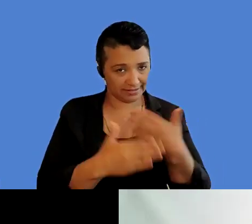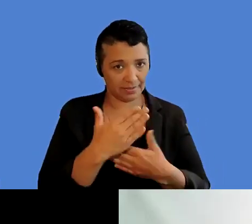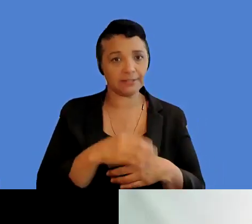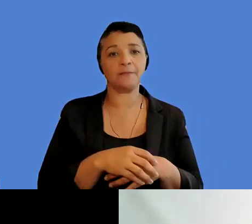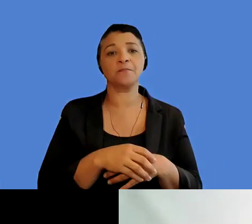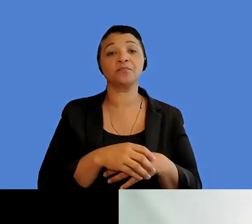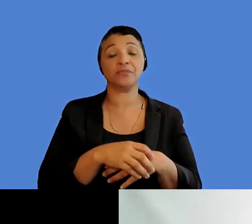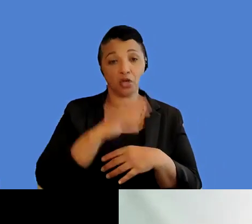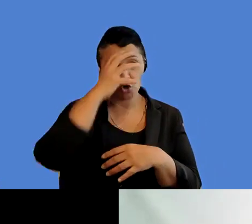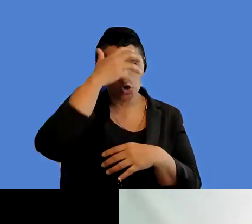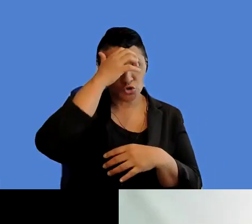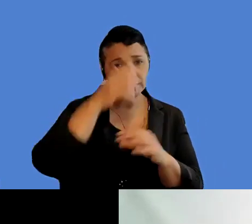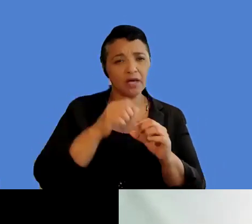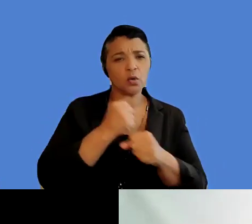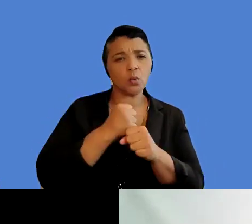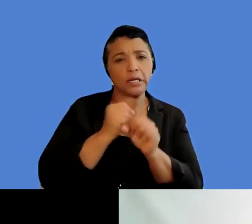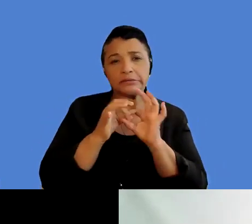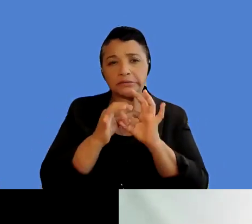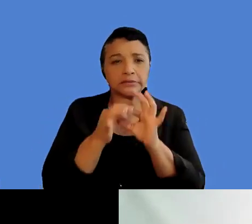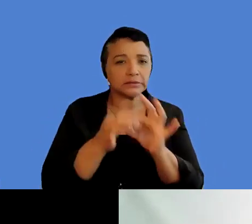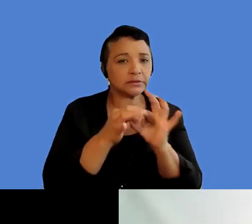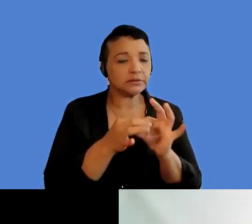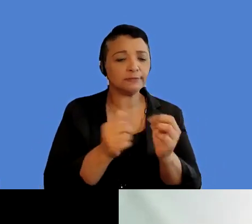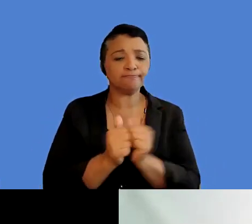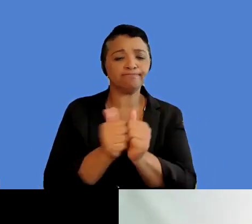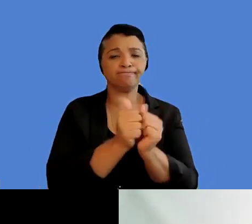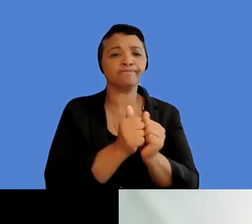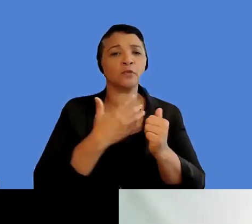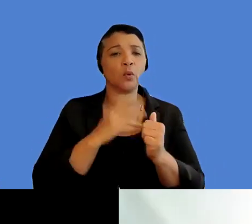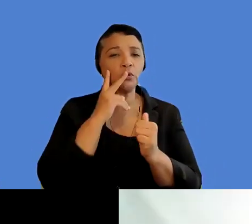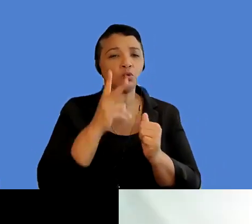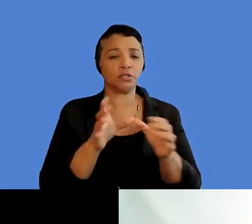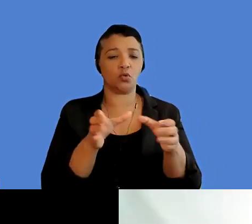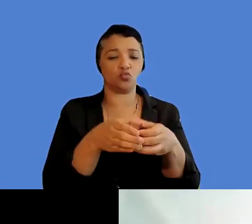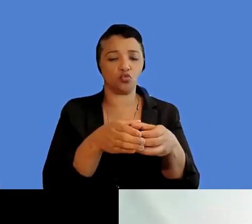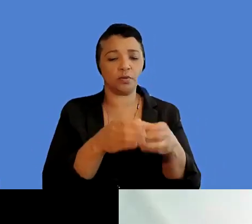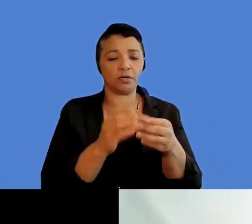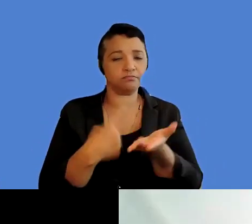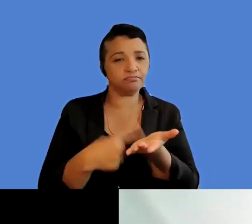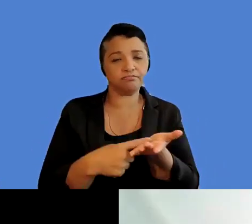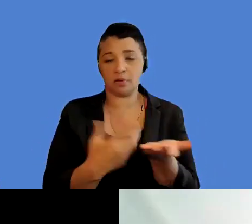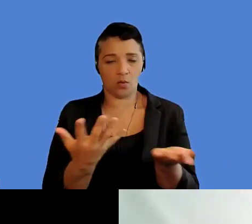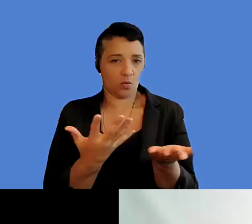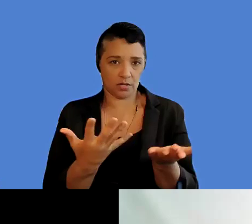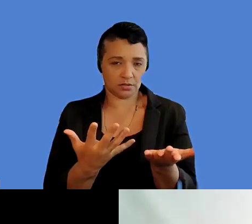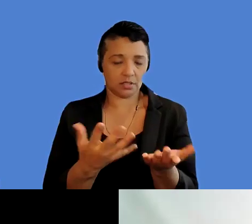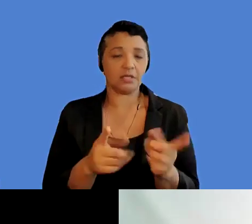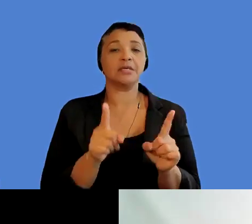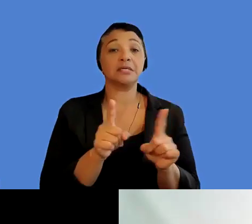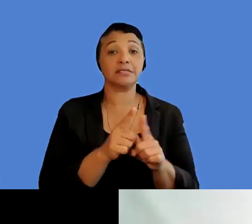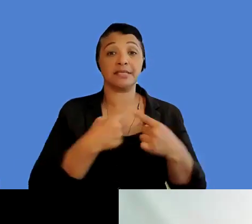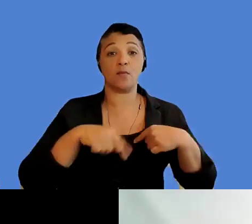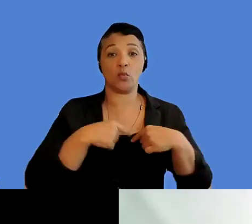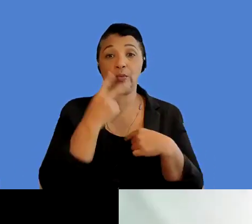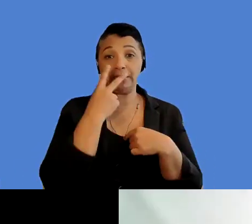working with other colleagues on shaping that session. And as our